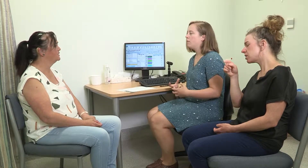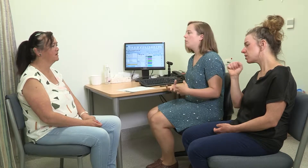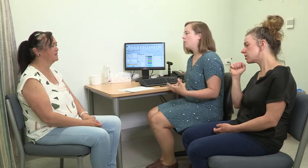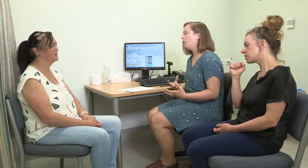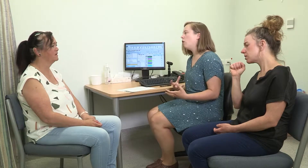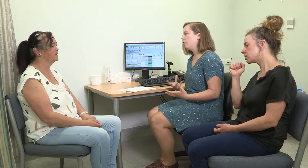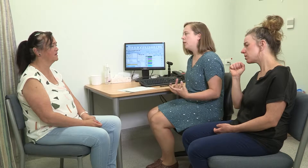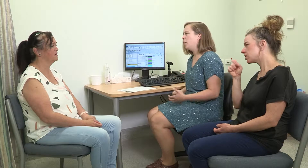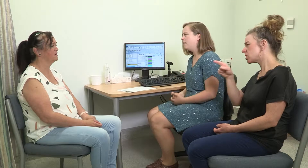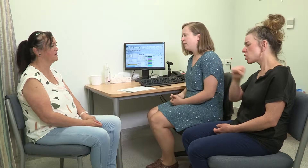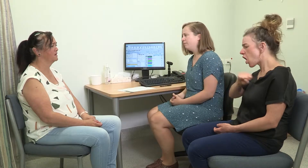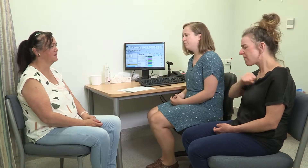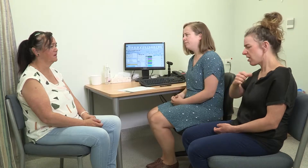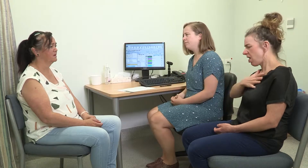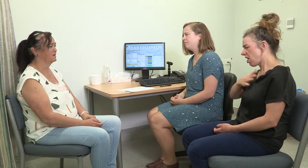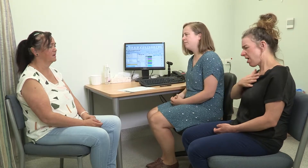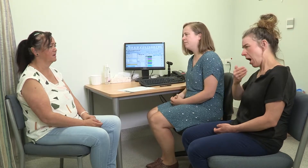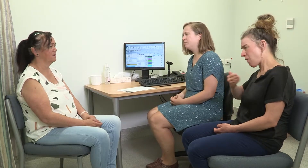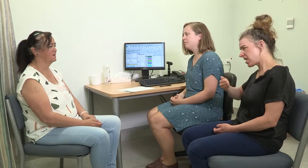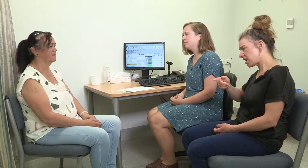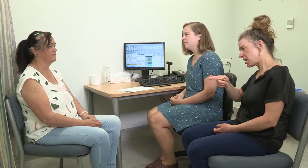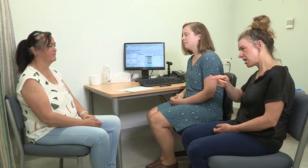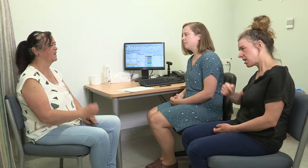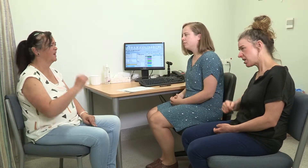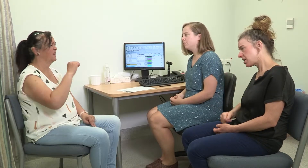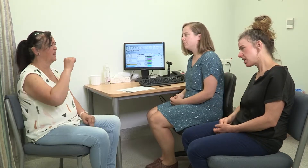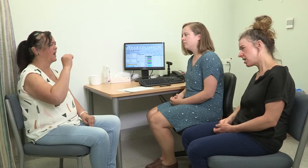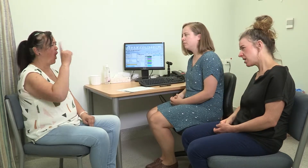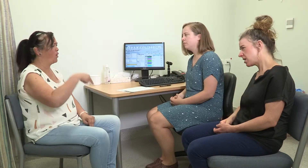the symptoms of coughing and wheezing?